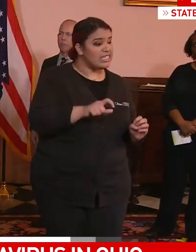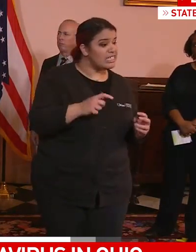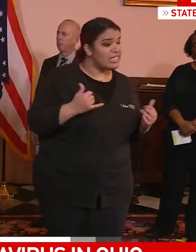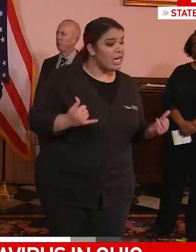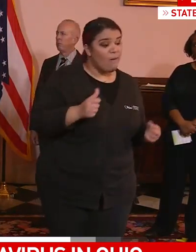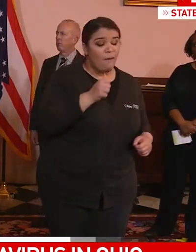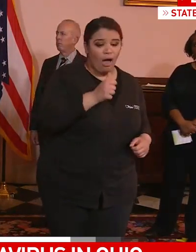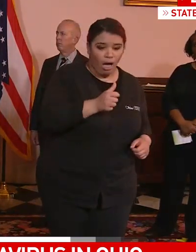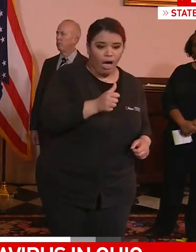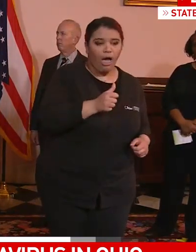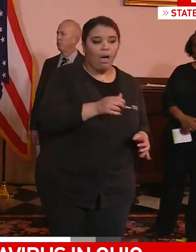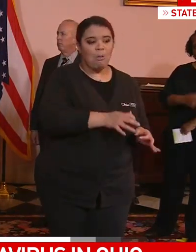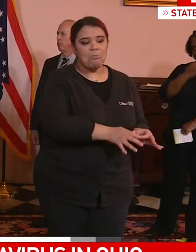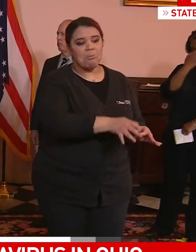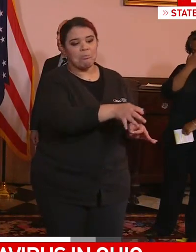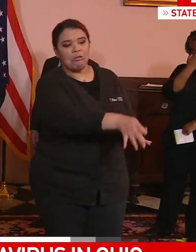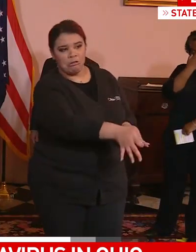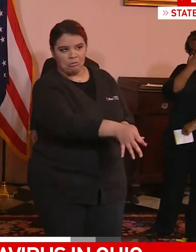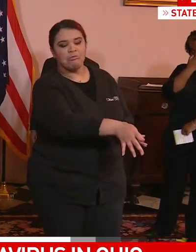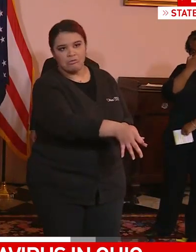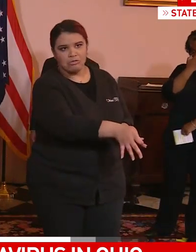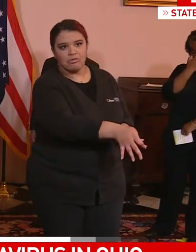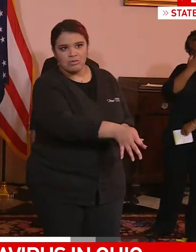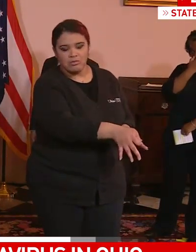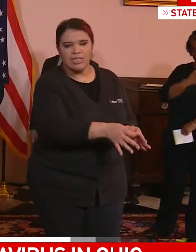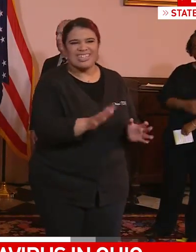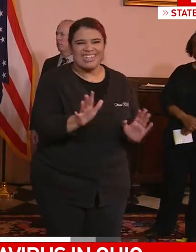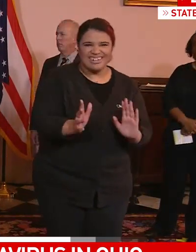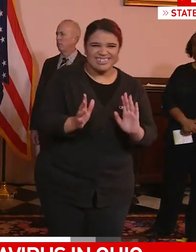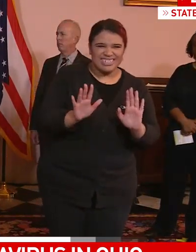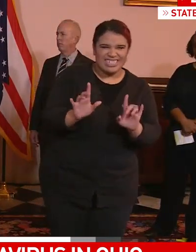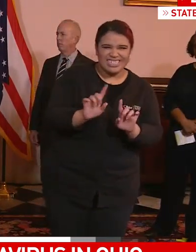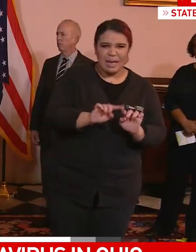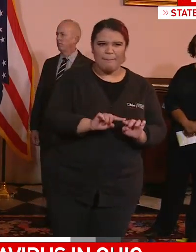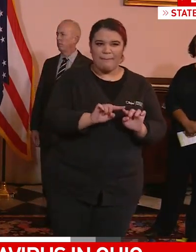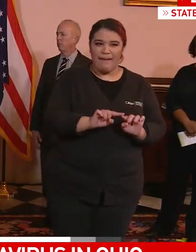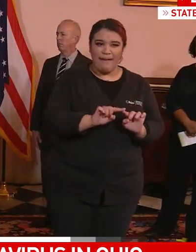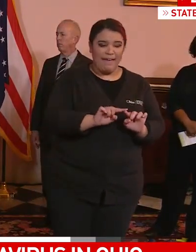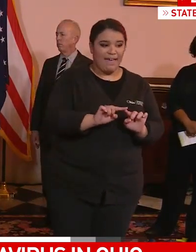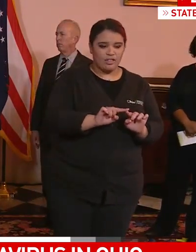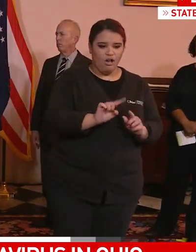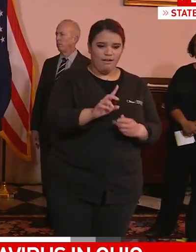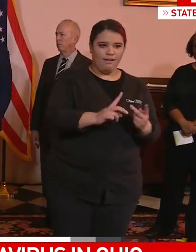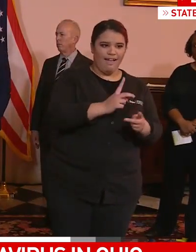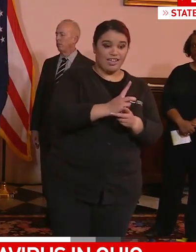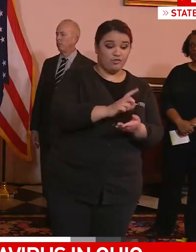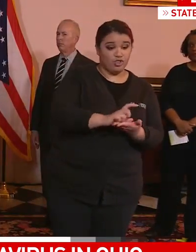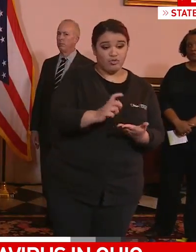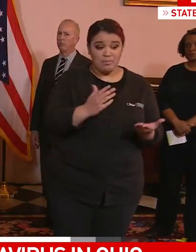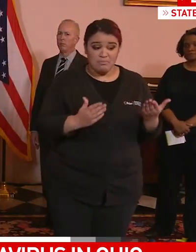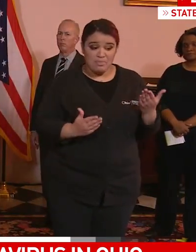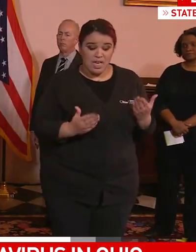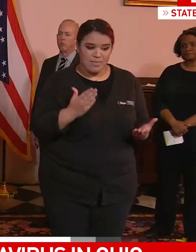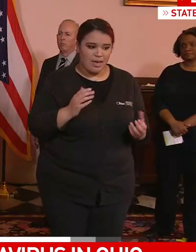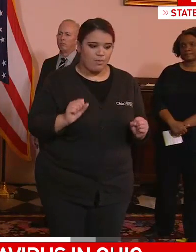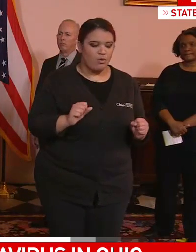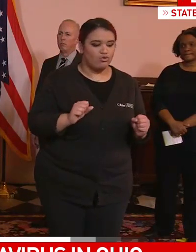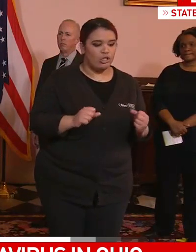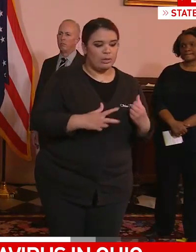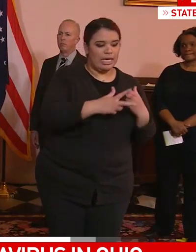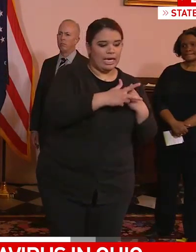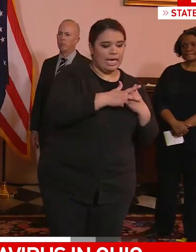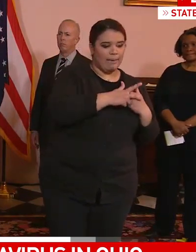protection. We also, depending on what the surgery is, may save a bed for a day or two or a few days. So these are things,